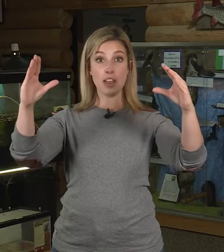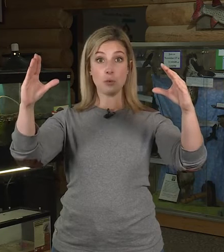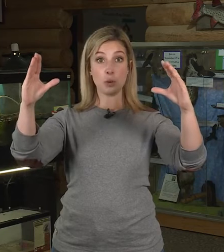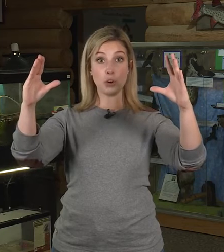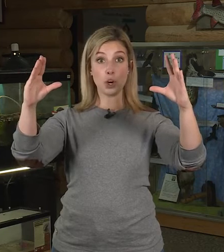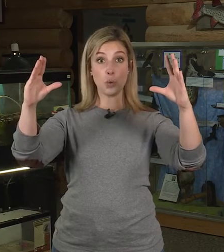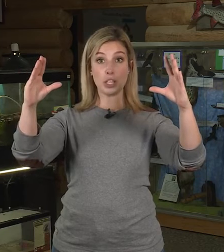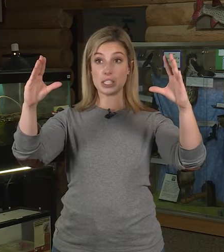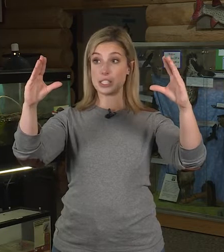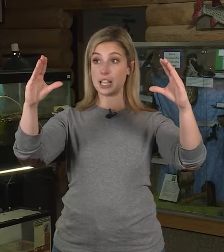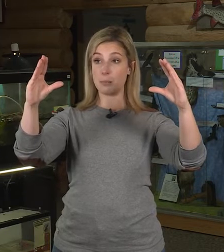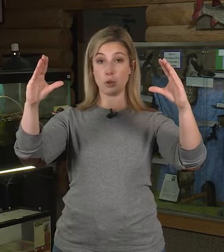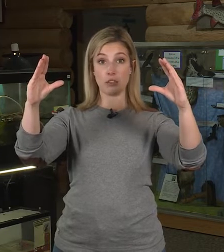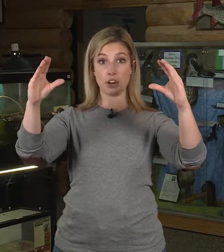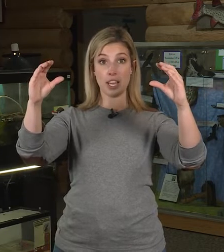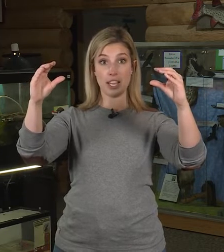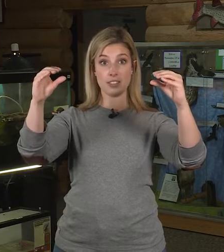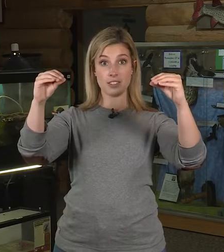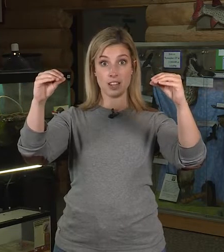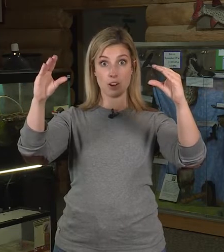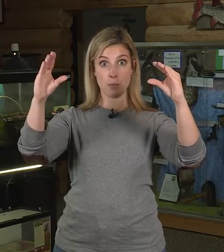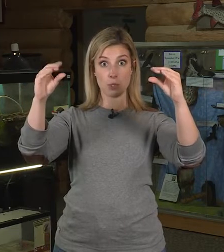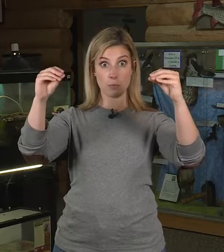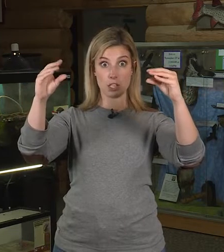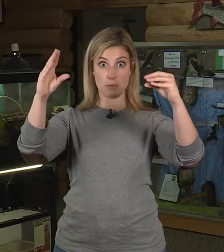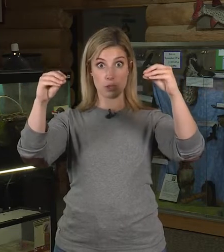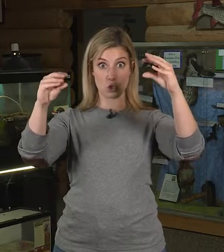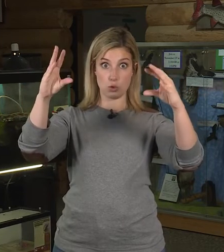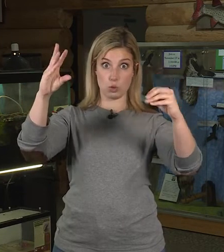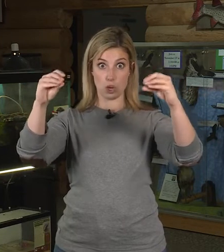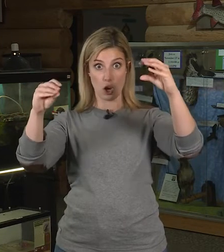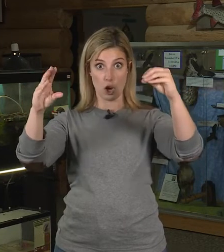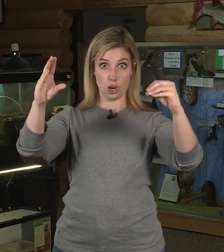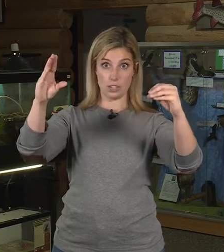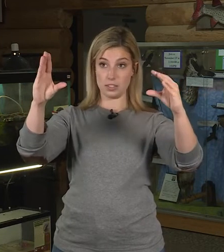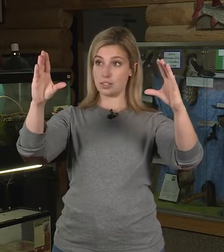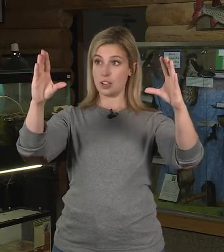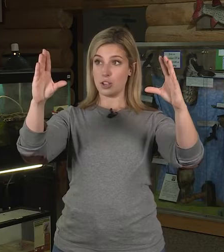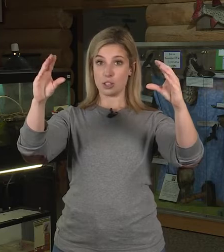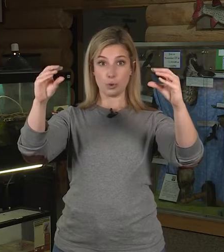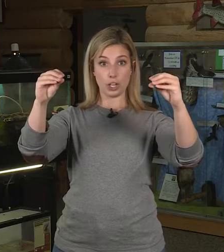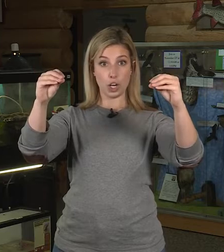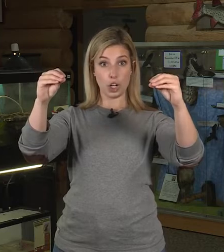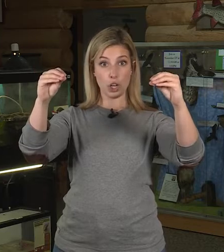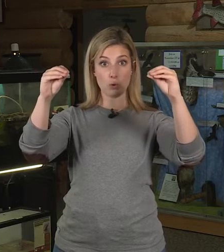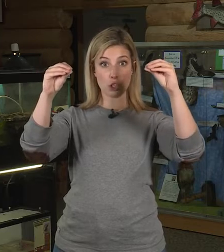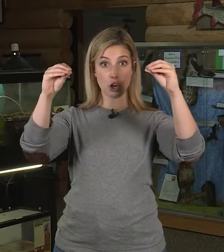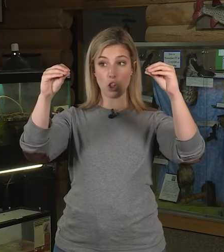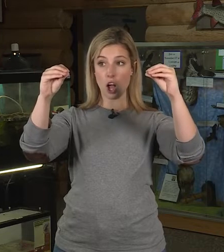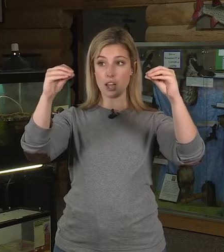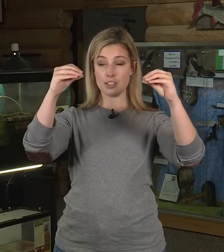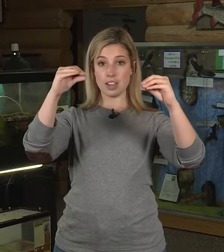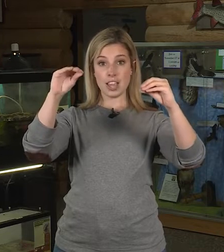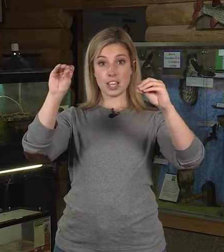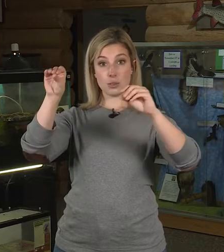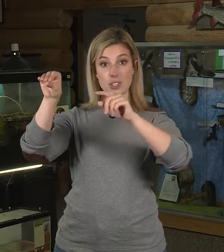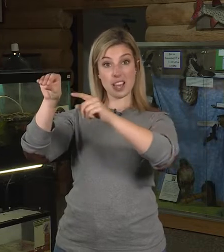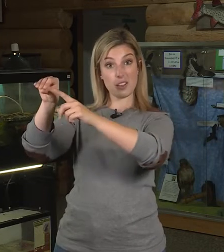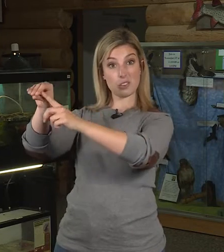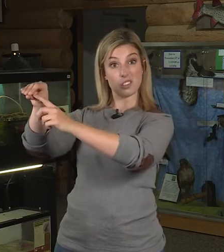then we are going to take both of our hands and almost make them into claws. So we're going to close our claws, and you see how there's a